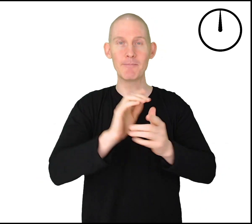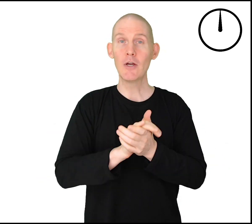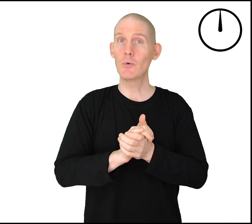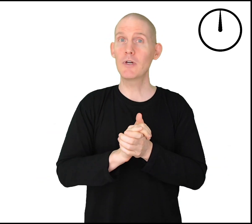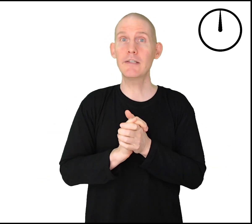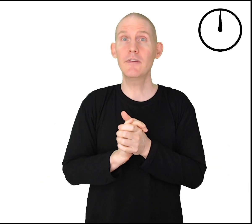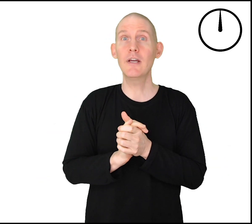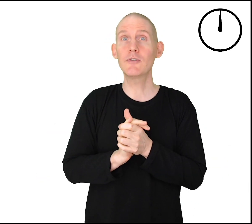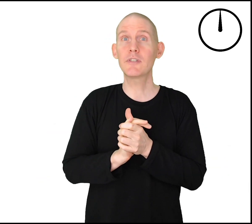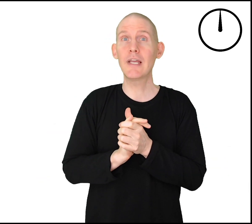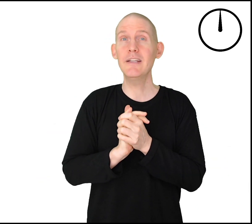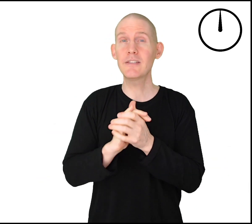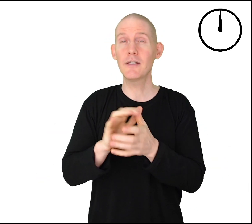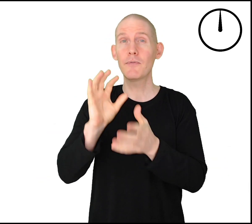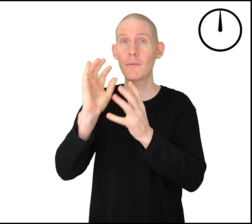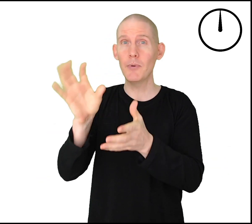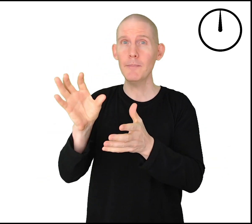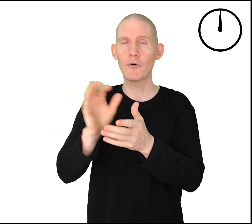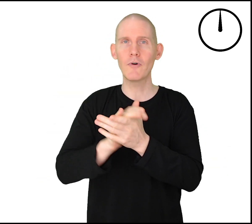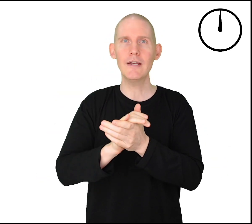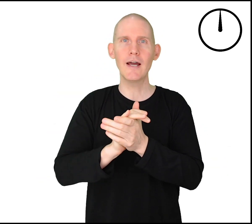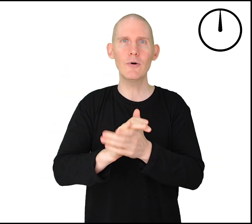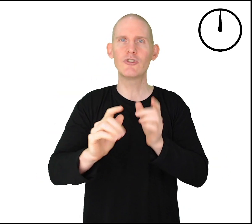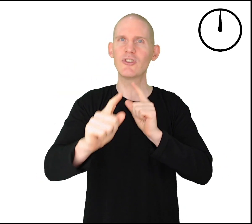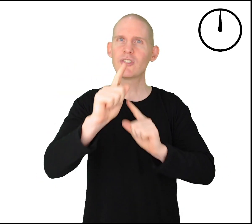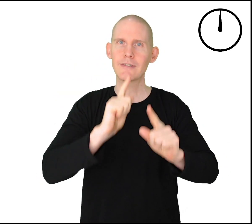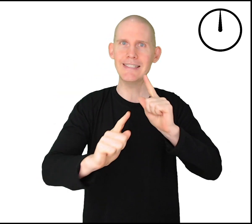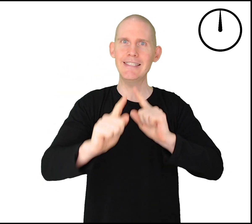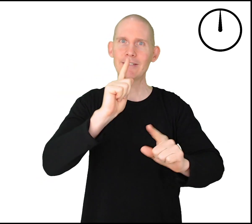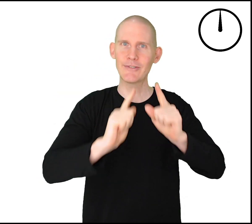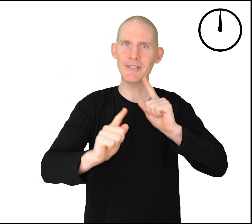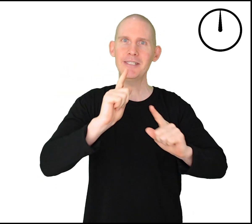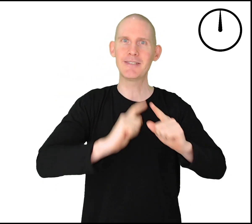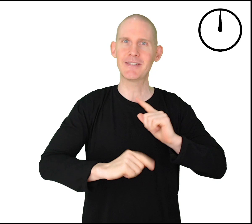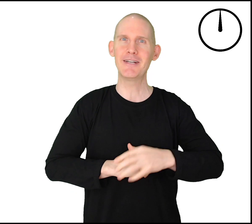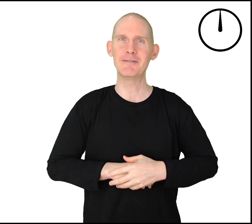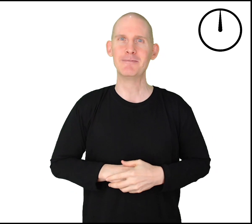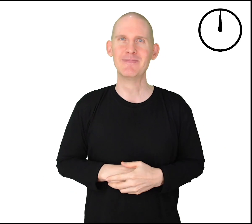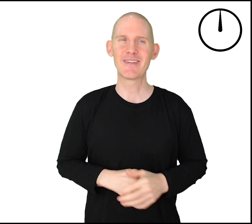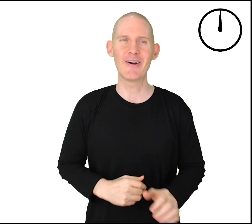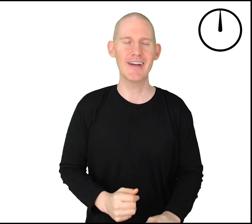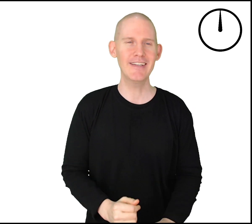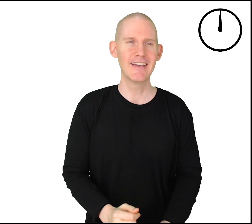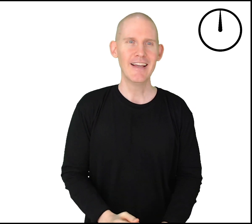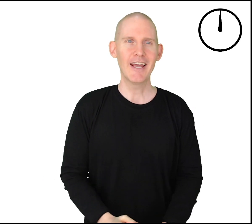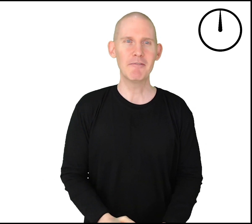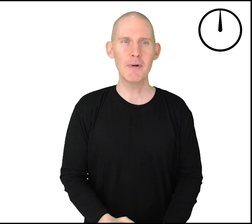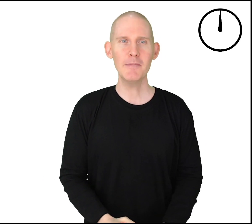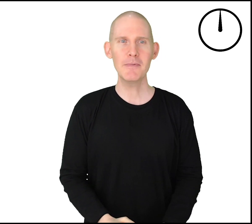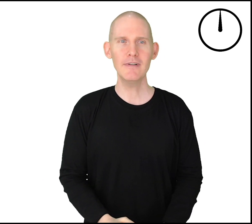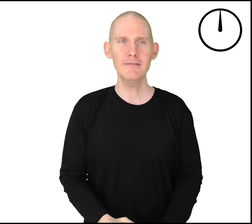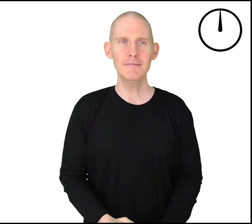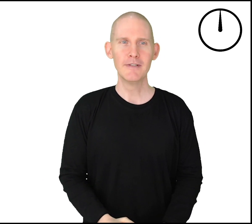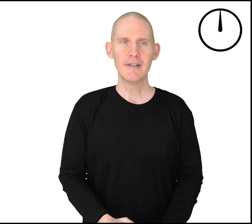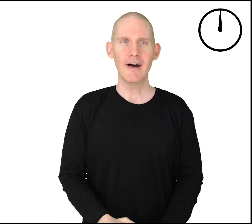We'll get to the understanding stuff in a bit, but right now it's just signing. All right, and remember, I